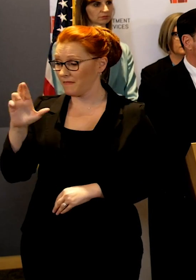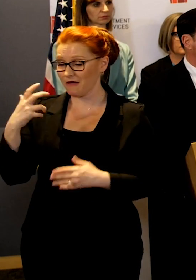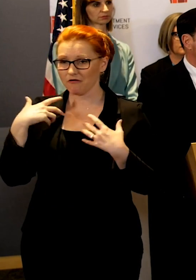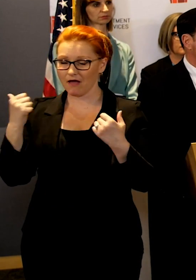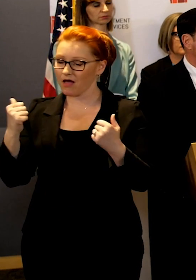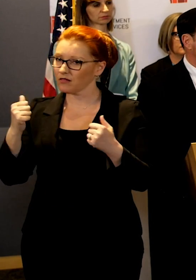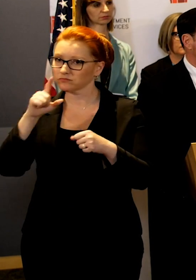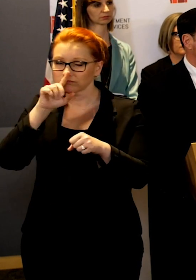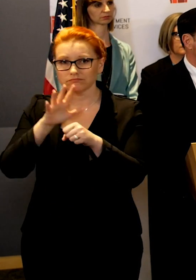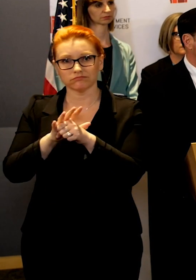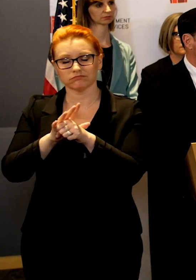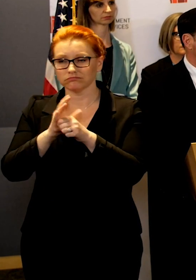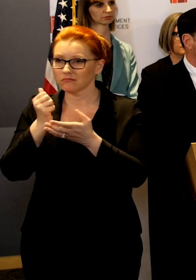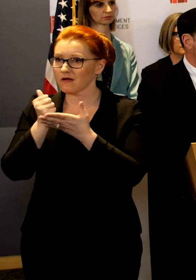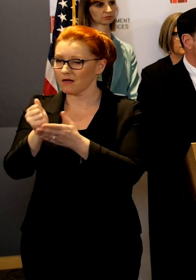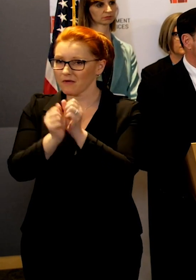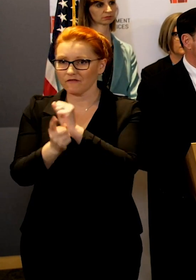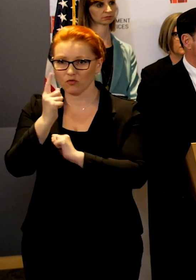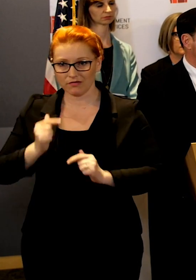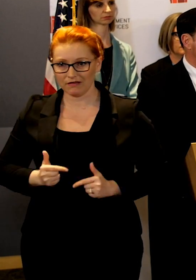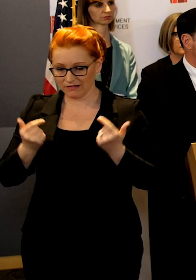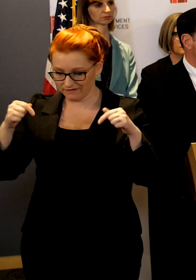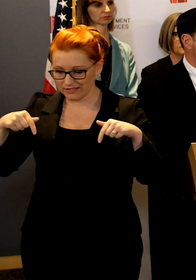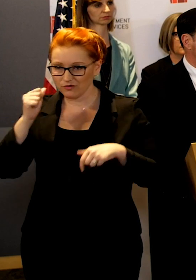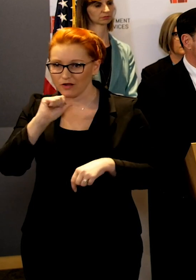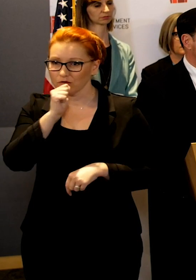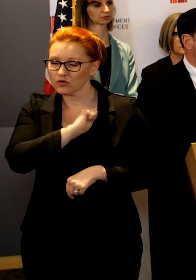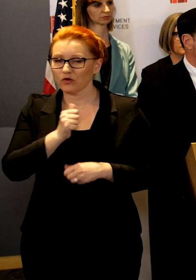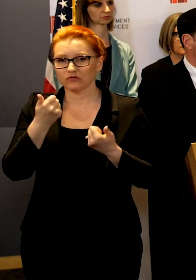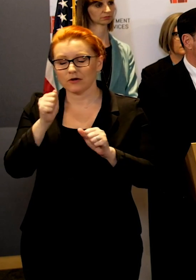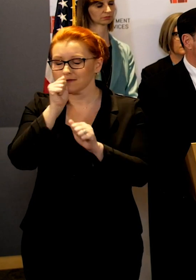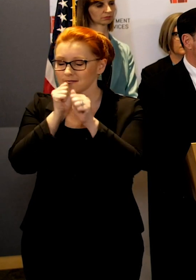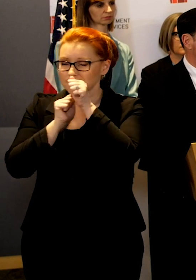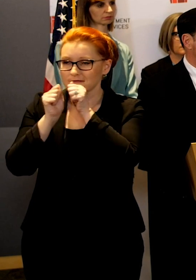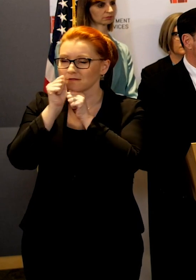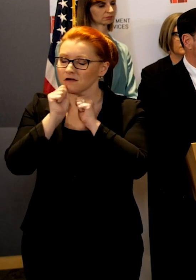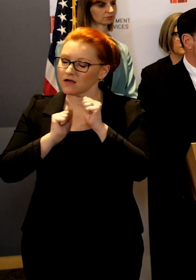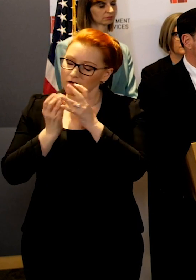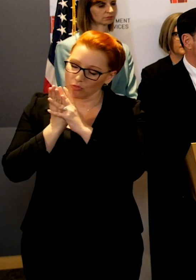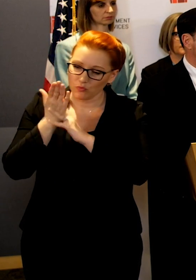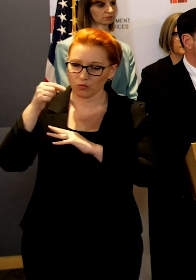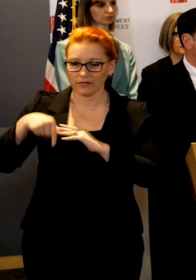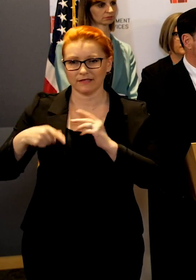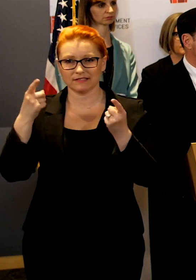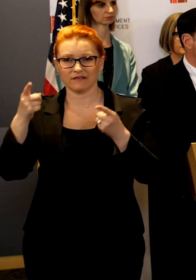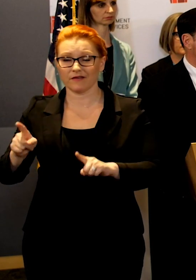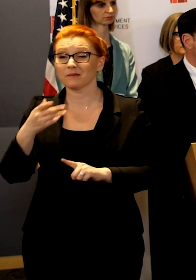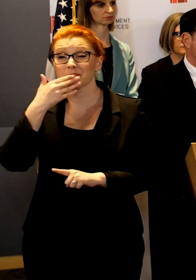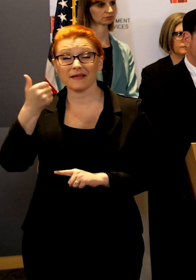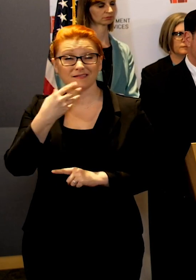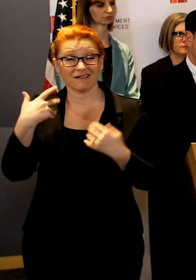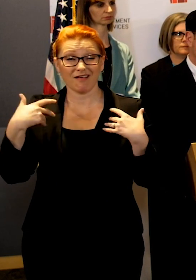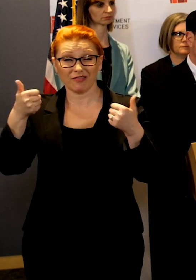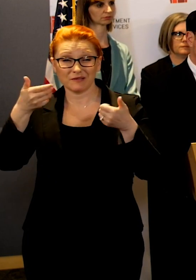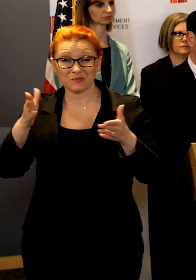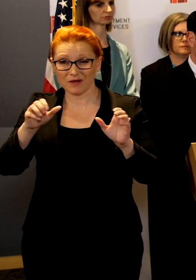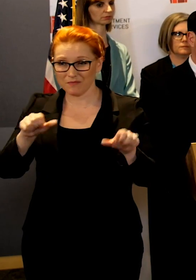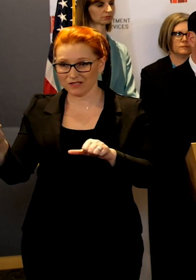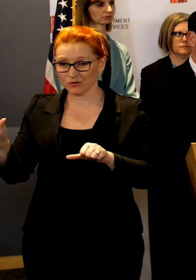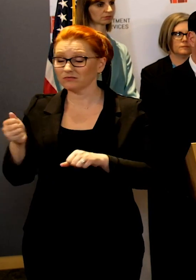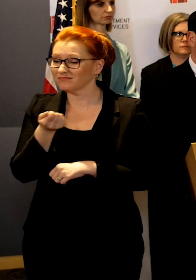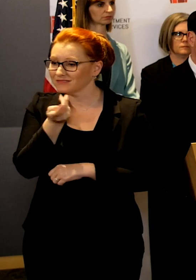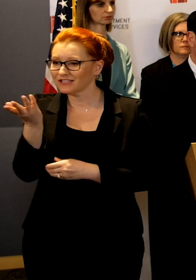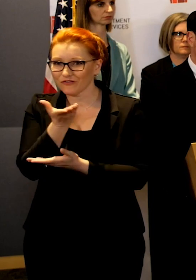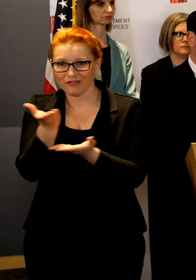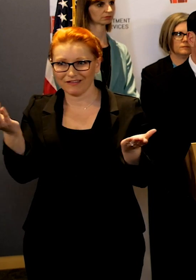Arizona to get through this event in the best and healthiest way possible. There are a number of things that all of you can do